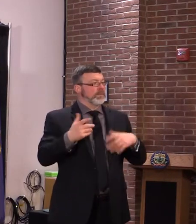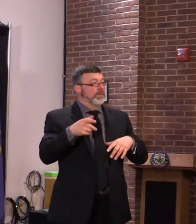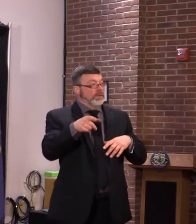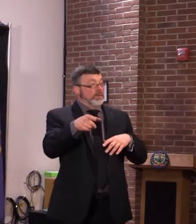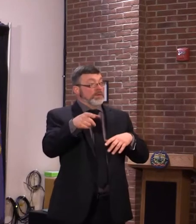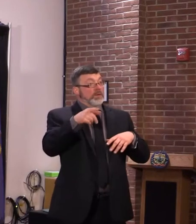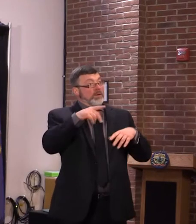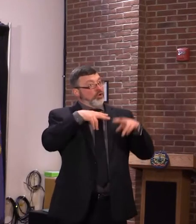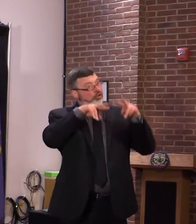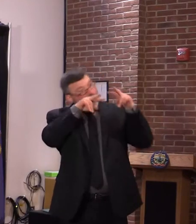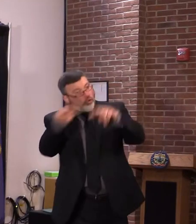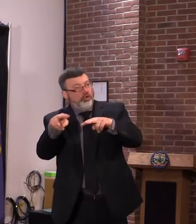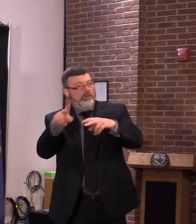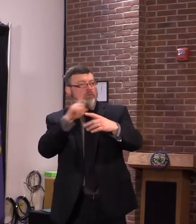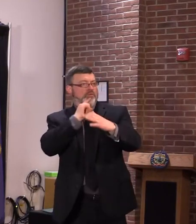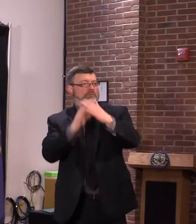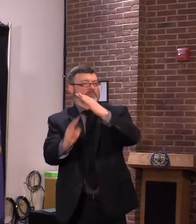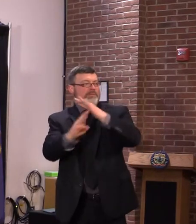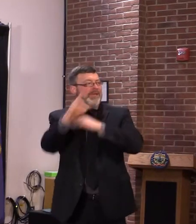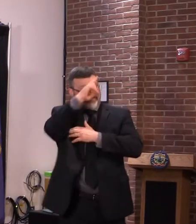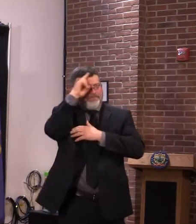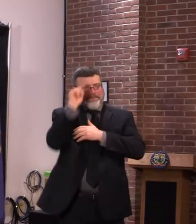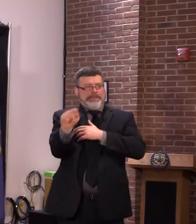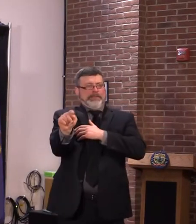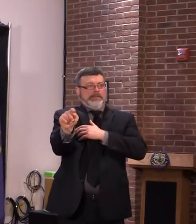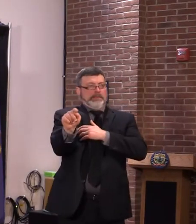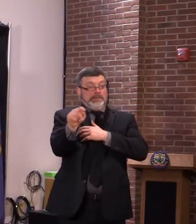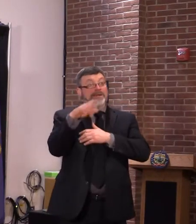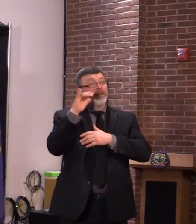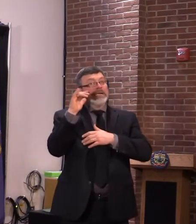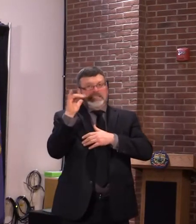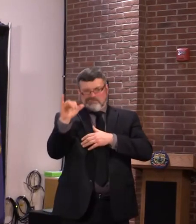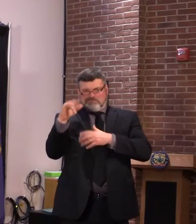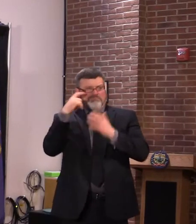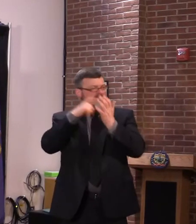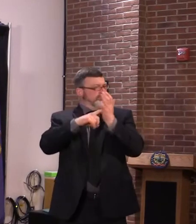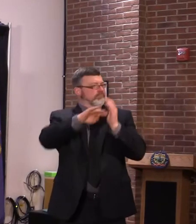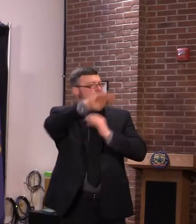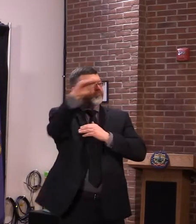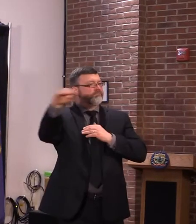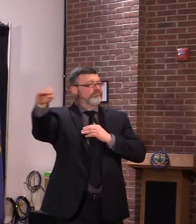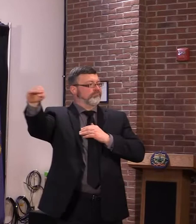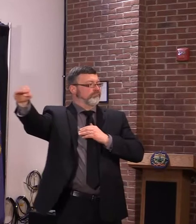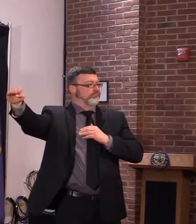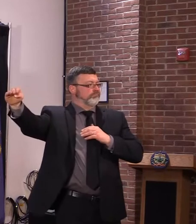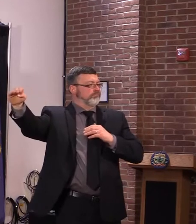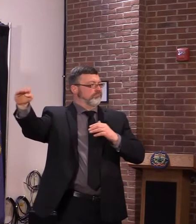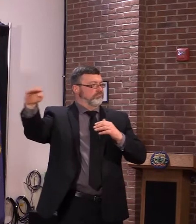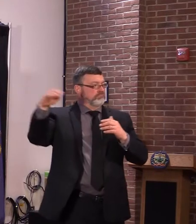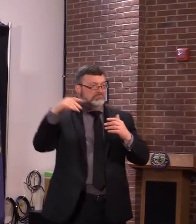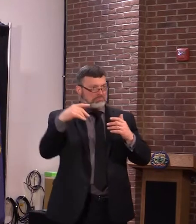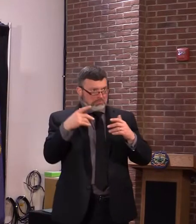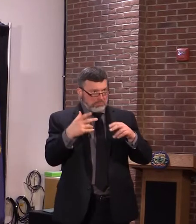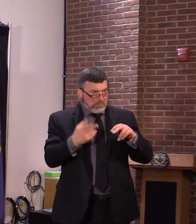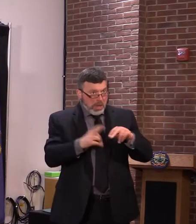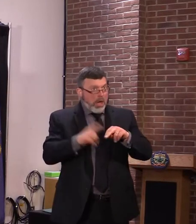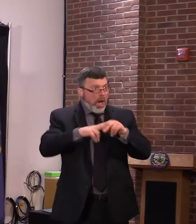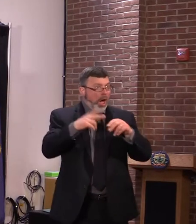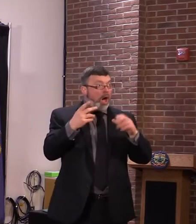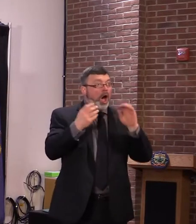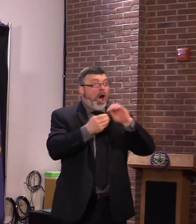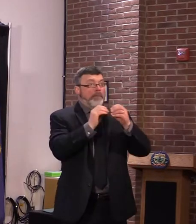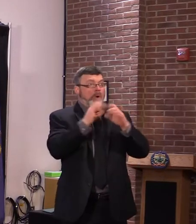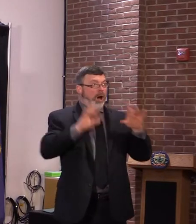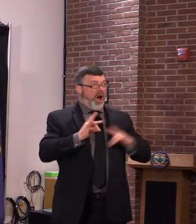very stable place, that we're not seeing additional new cases all the time that would have gotten more